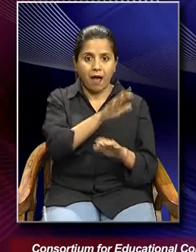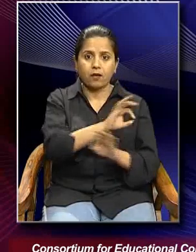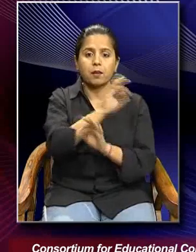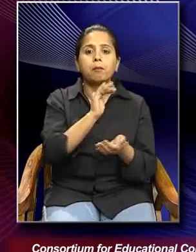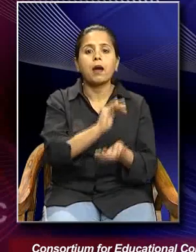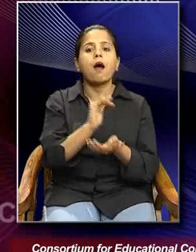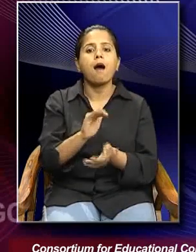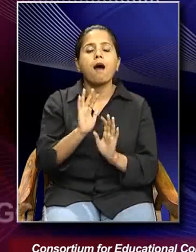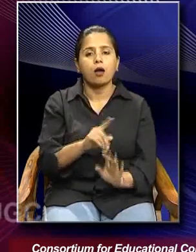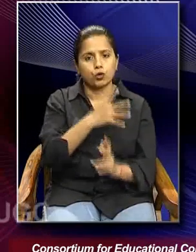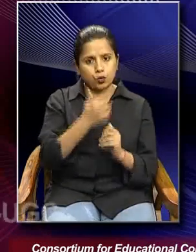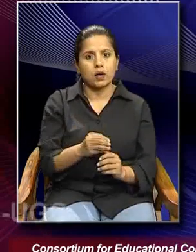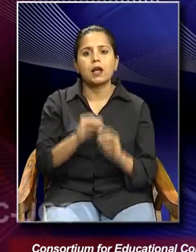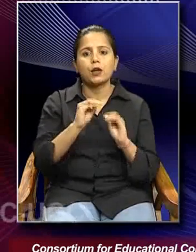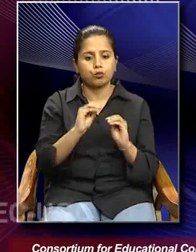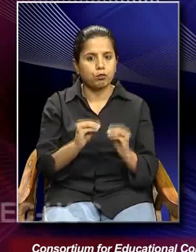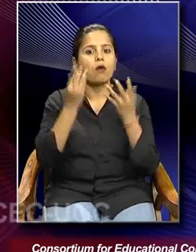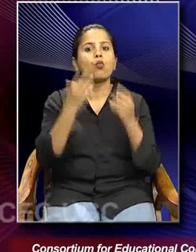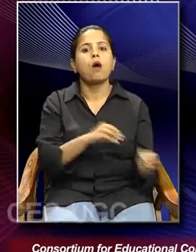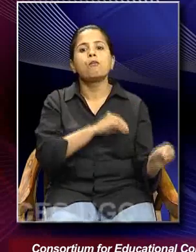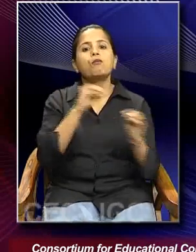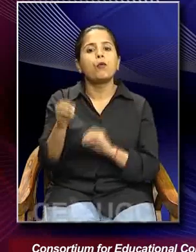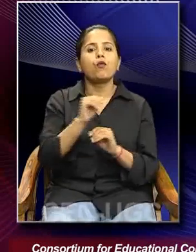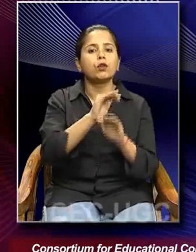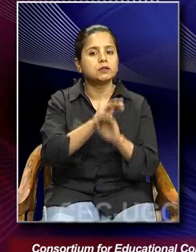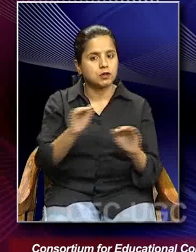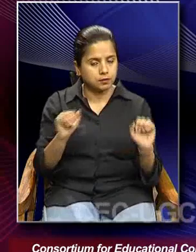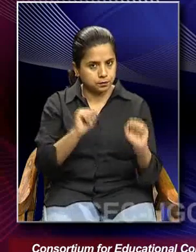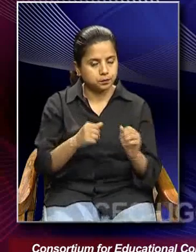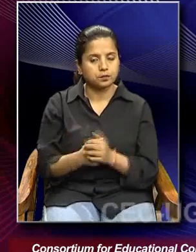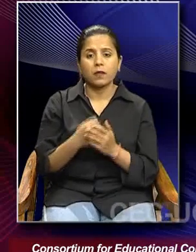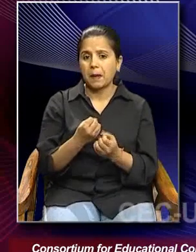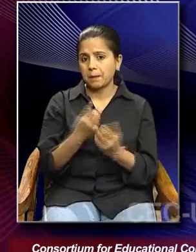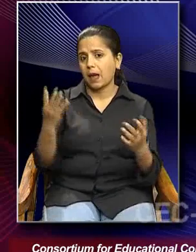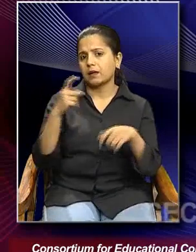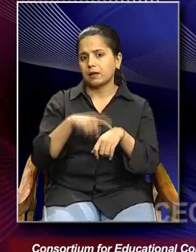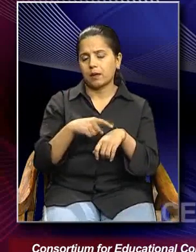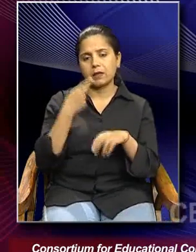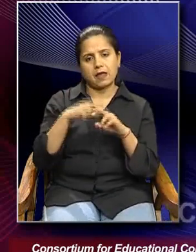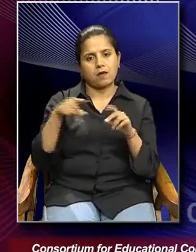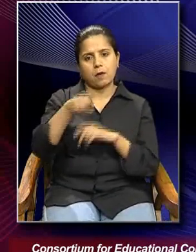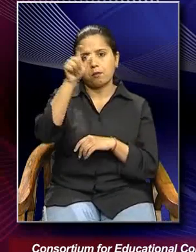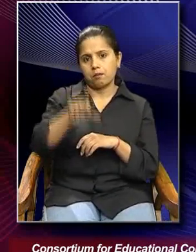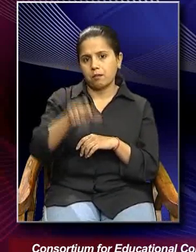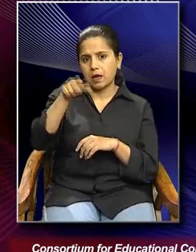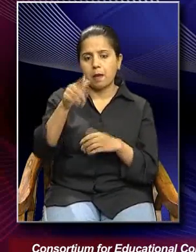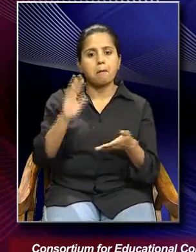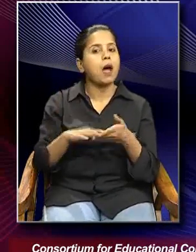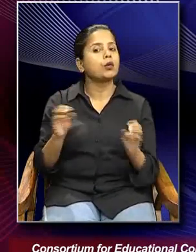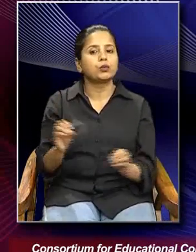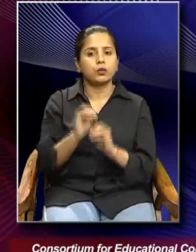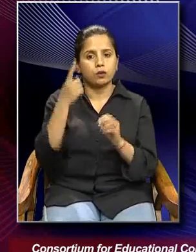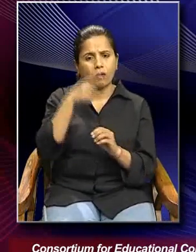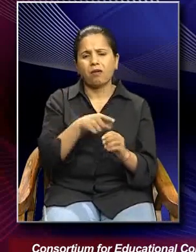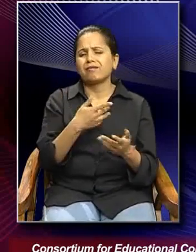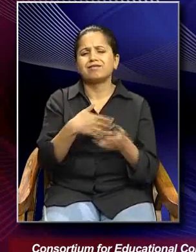a kid and they want to give a better education to their children. And many times, if there are individuals who are not married, for them it